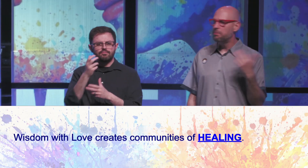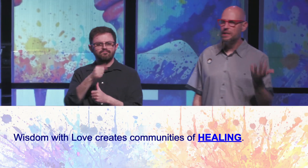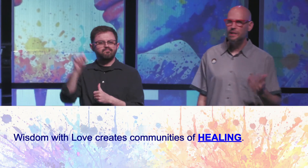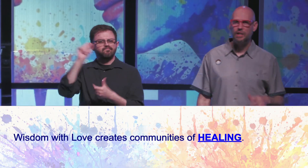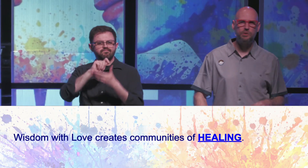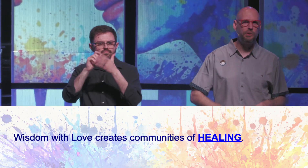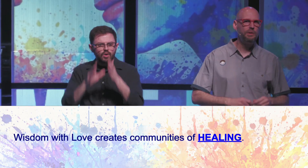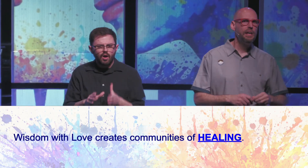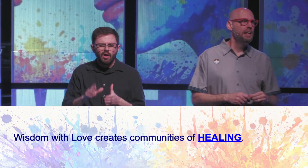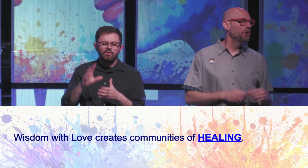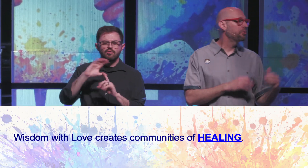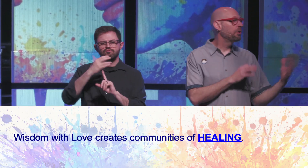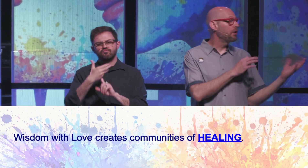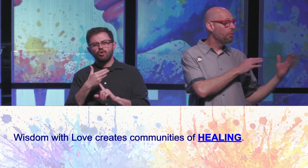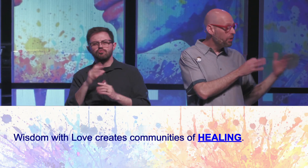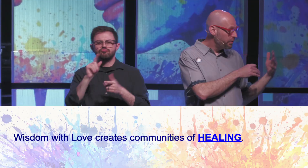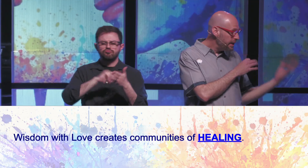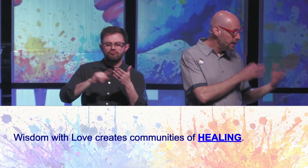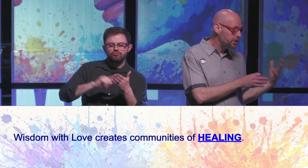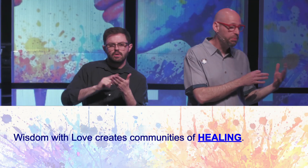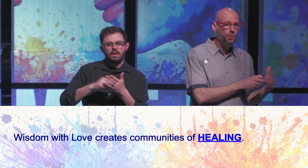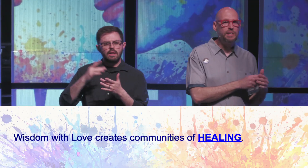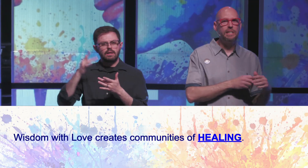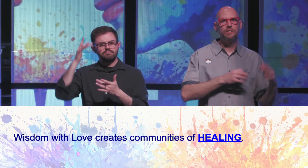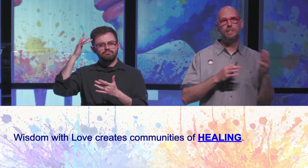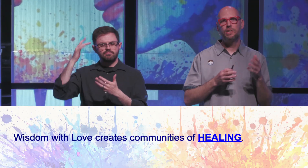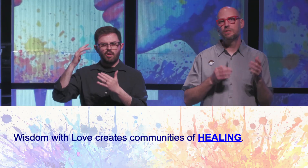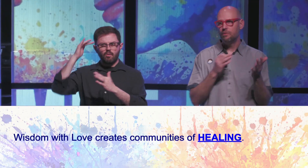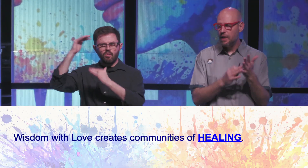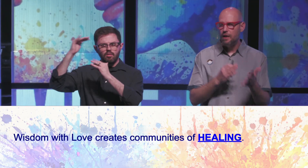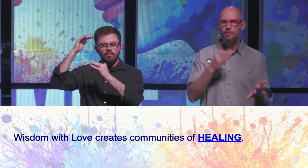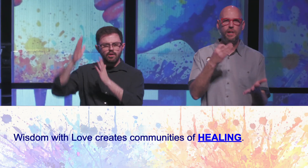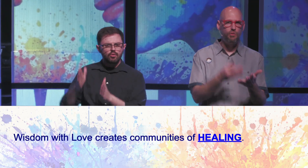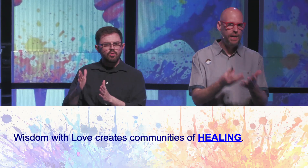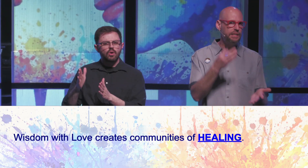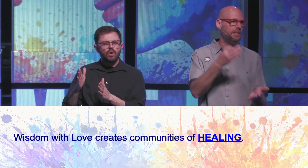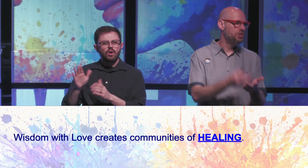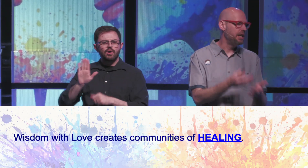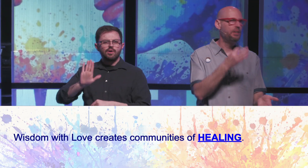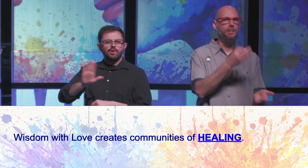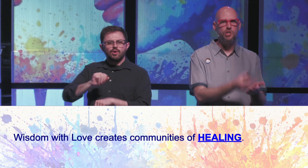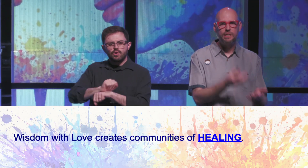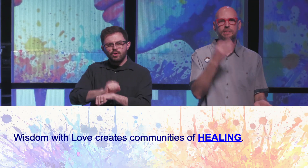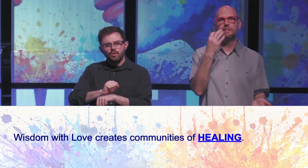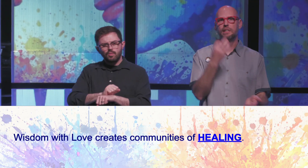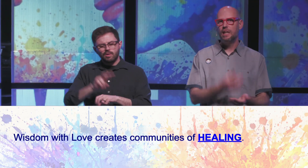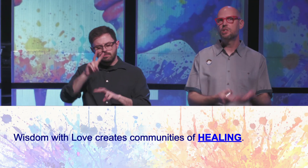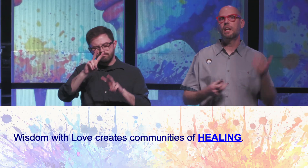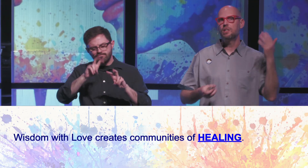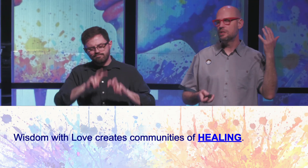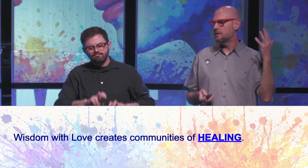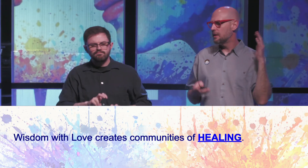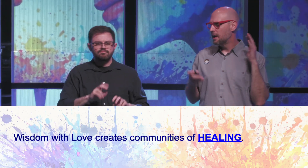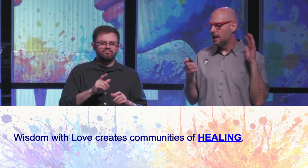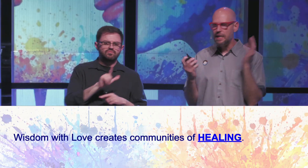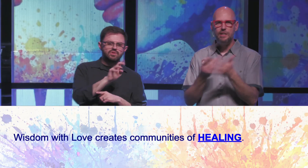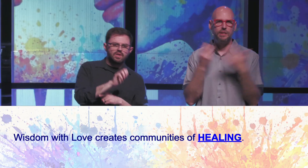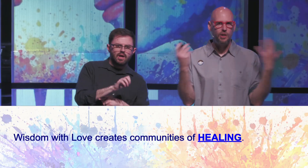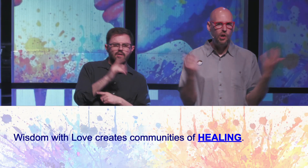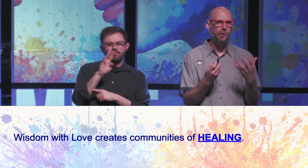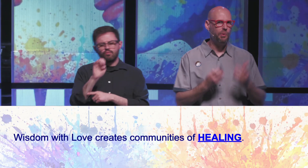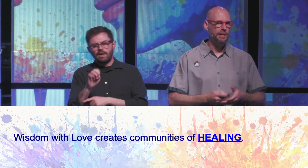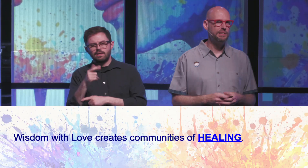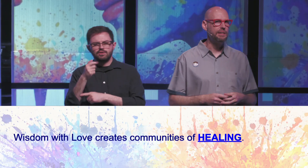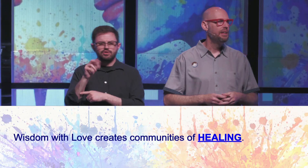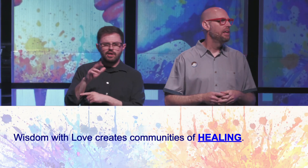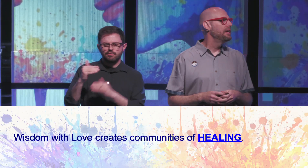critic, public intellectual. Her work really explored the intersection of love and race and gender and justice and education and healing